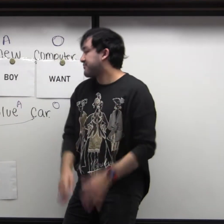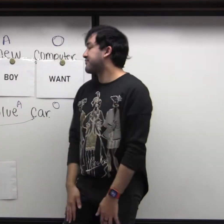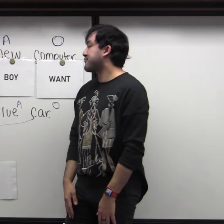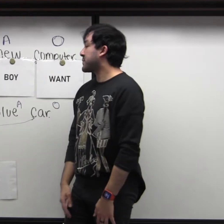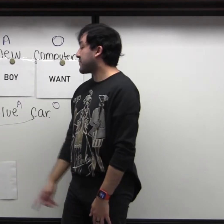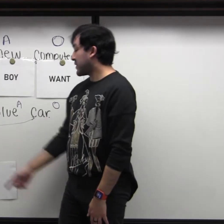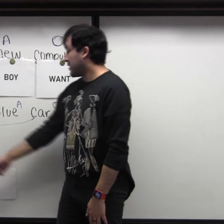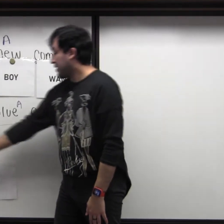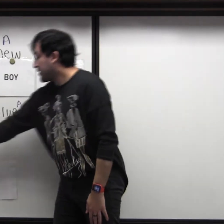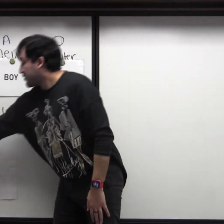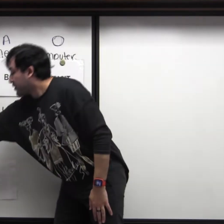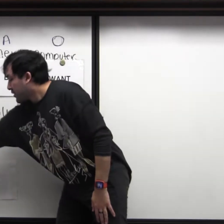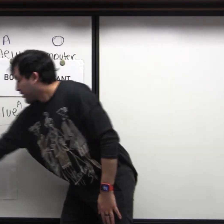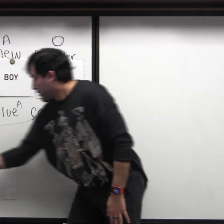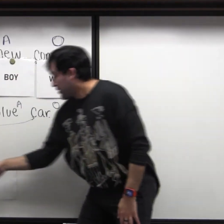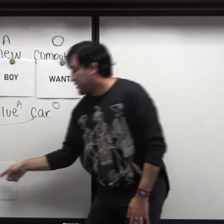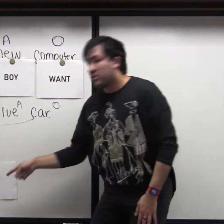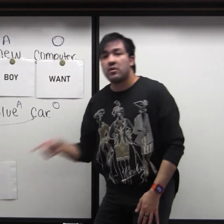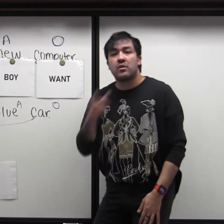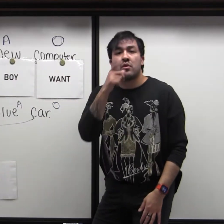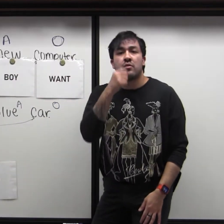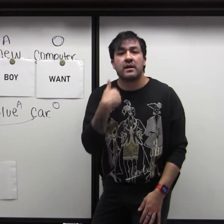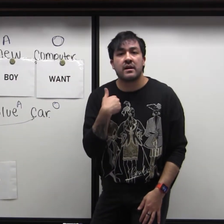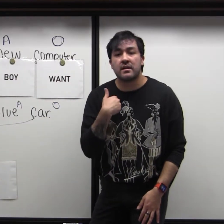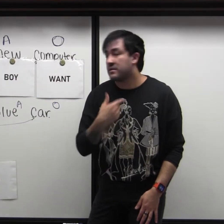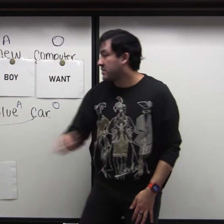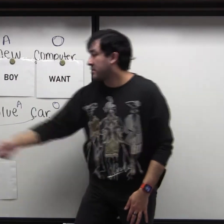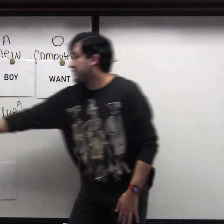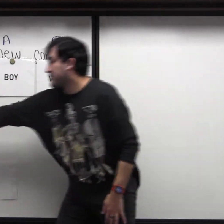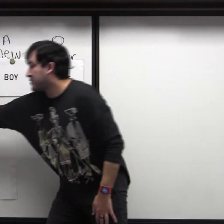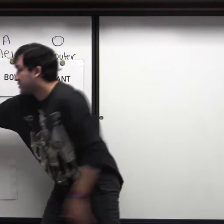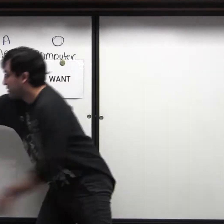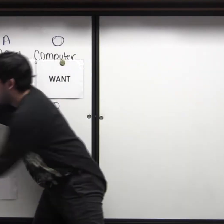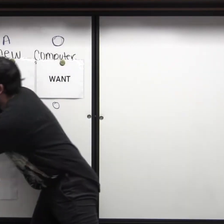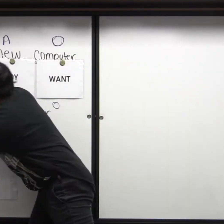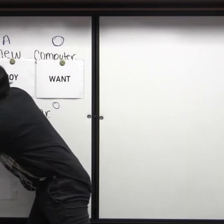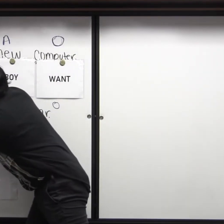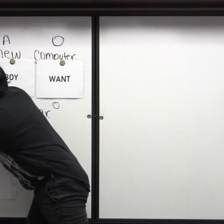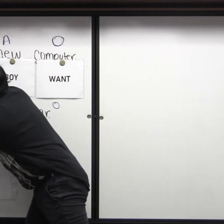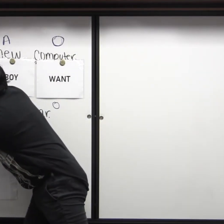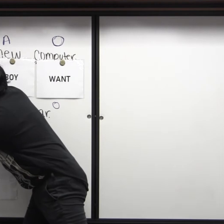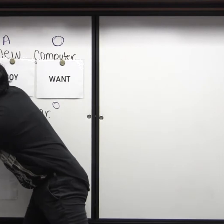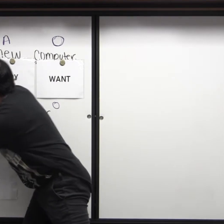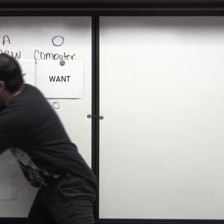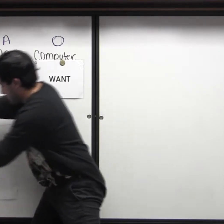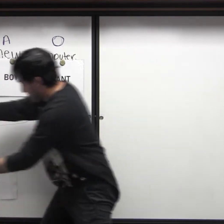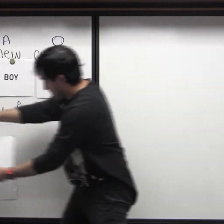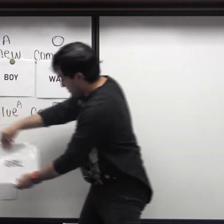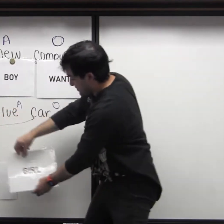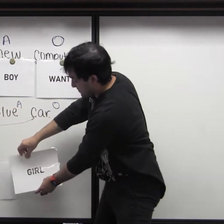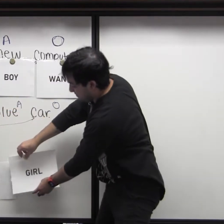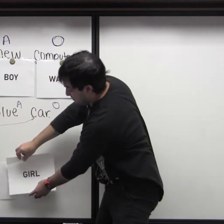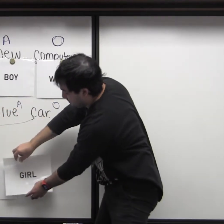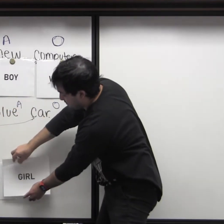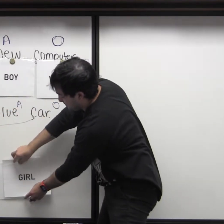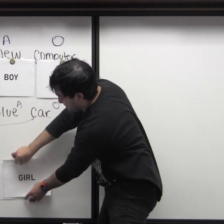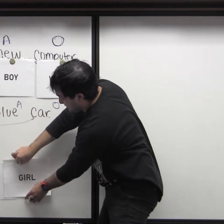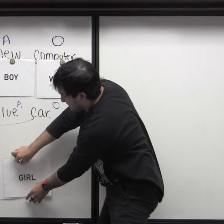this instance, since they're both just very generic adjectives about it, you can say blue old or old blue.